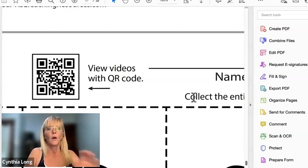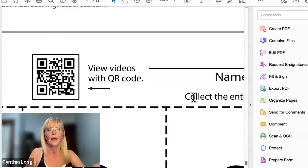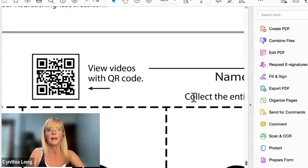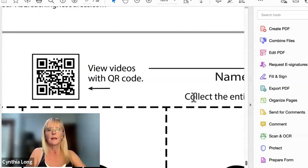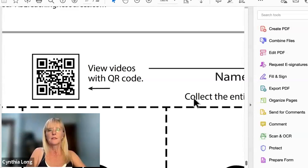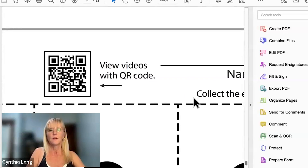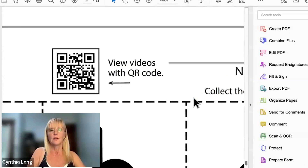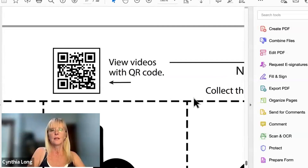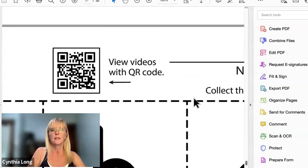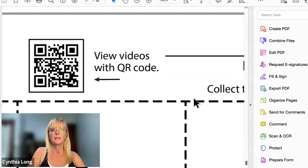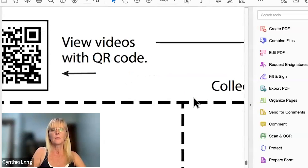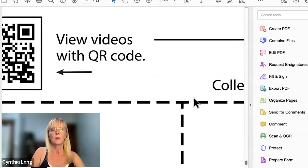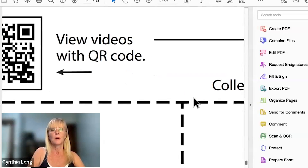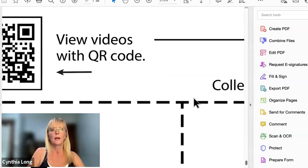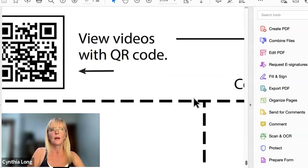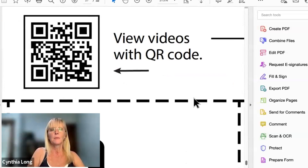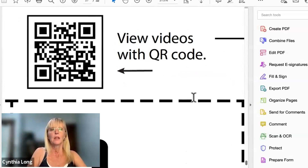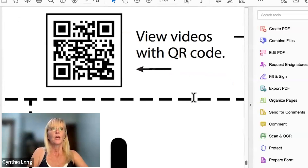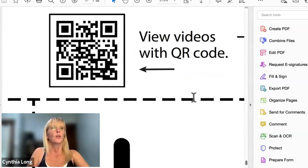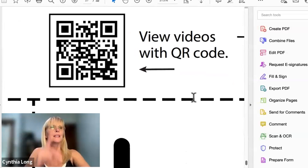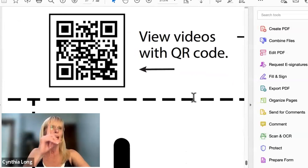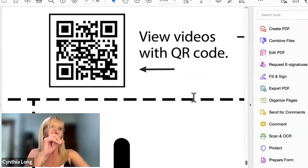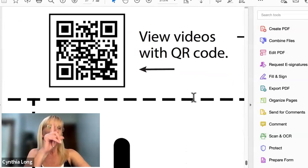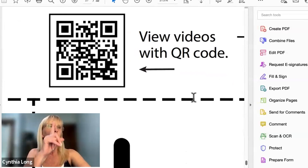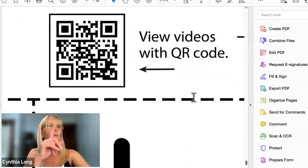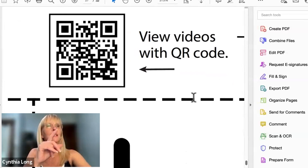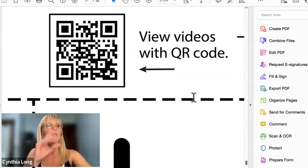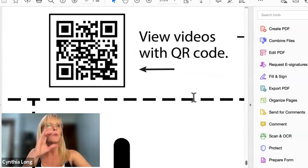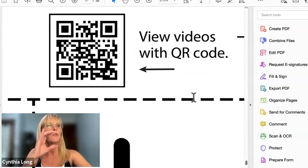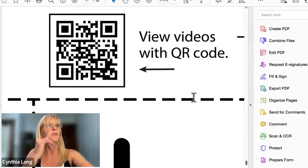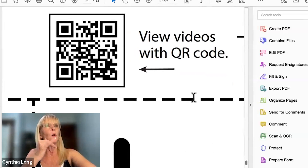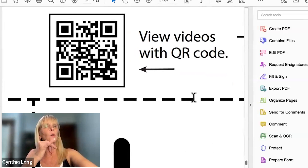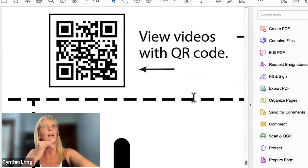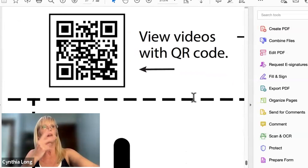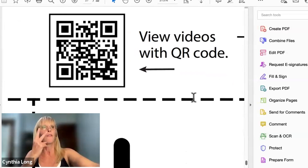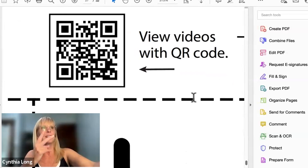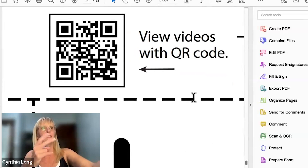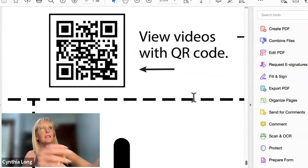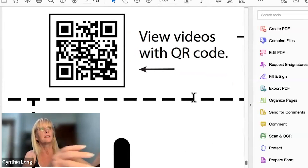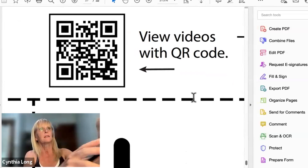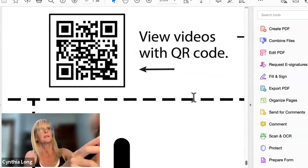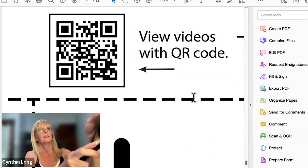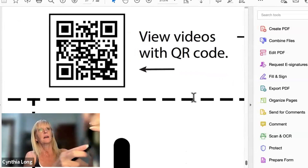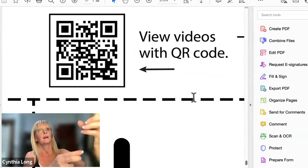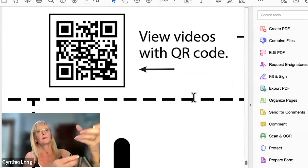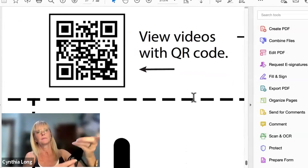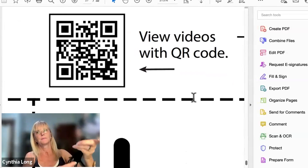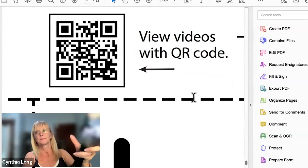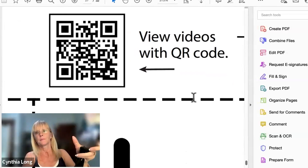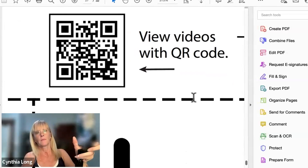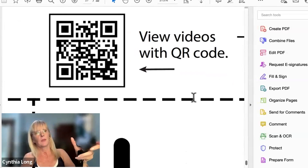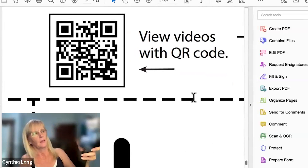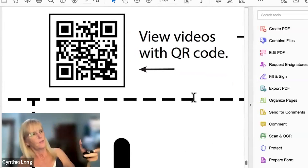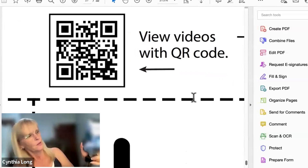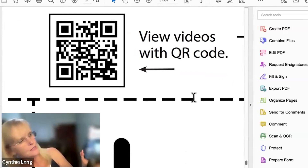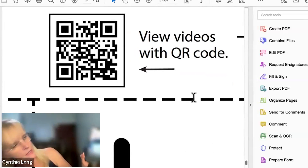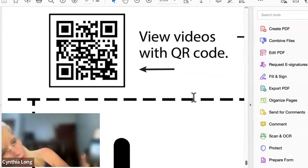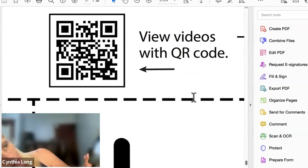Okay, so here it is. I'm going to blow it up. You can take a picture of this with your phone and go visit. If you can see it right